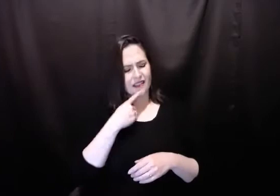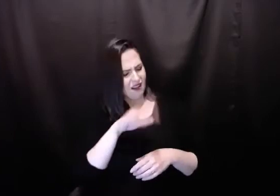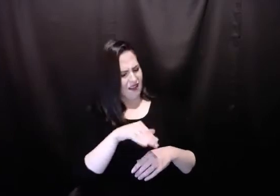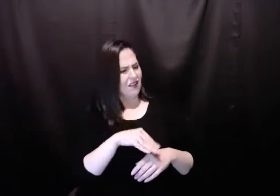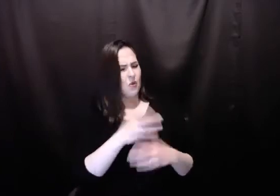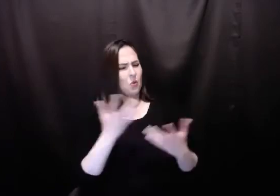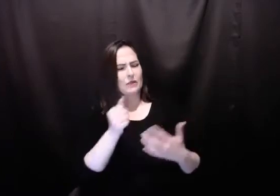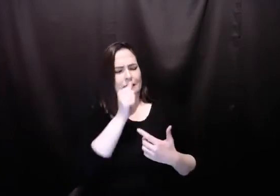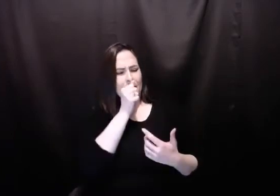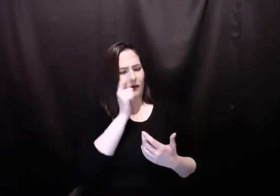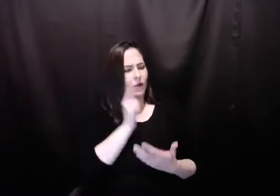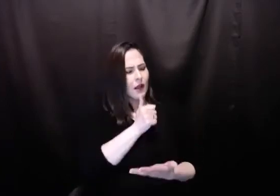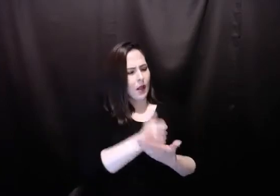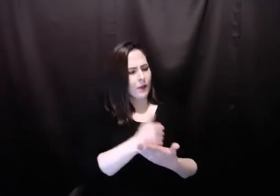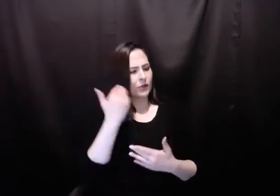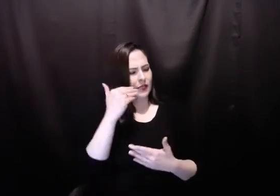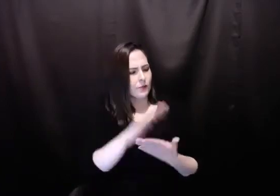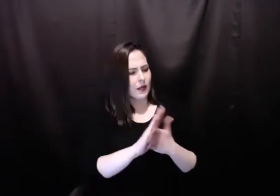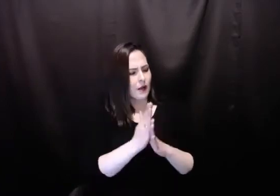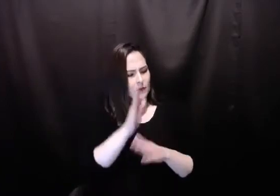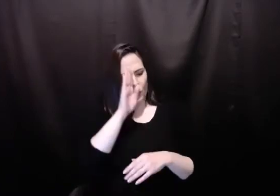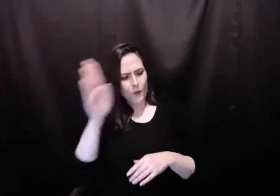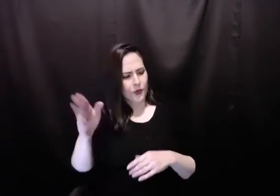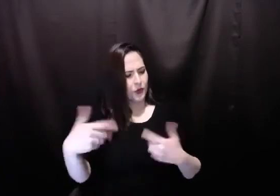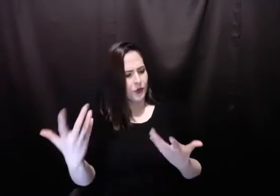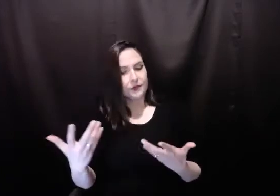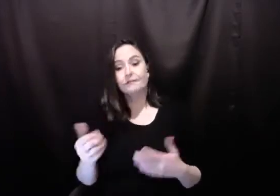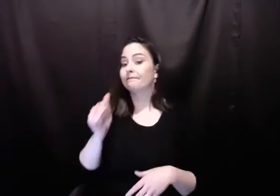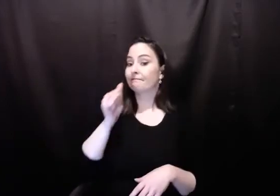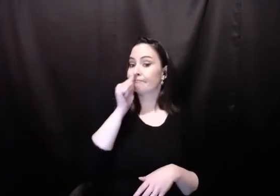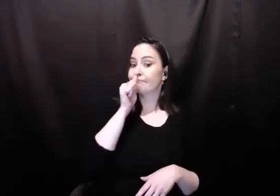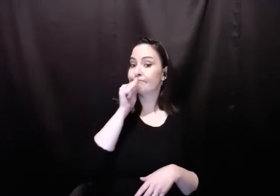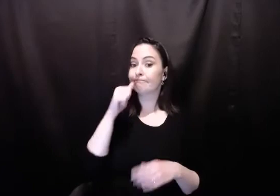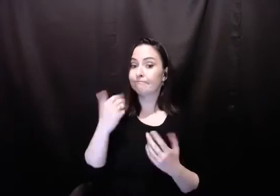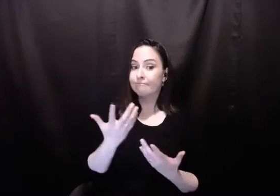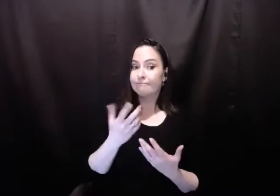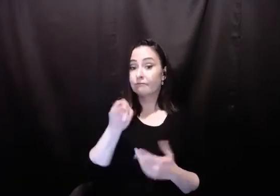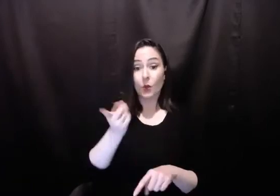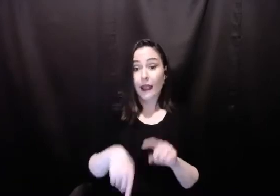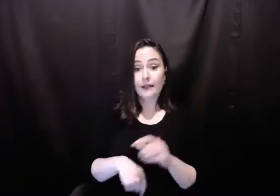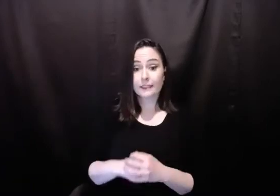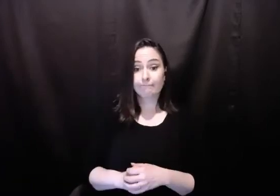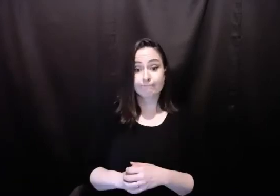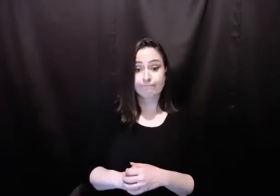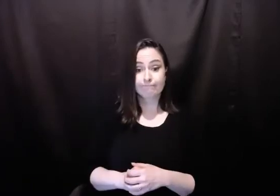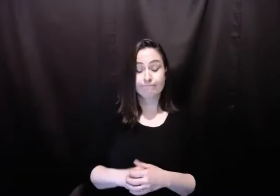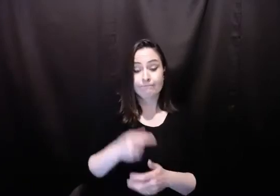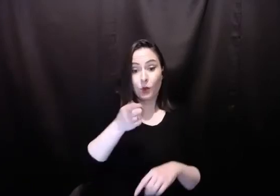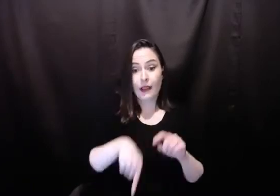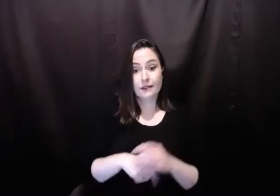can't get them sober. You can just take actions to interrupt their drinking and hope they stay